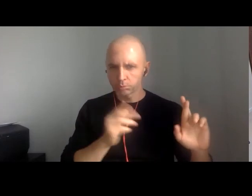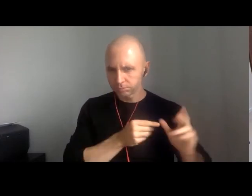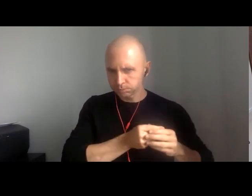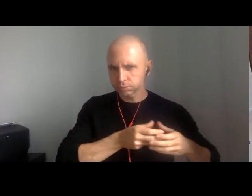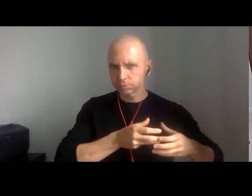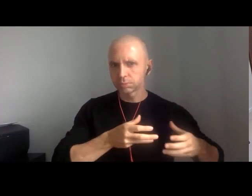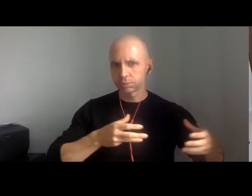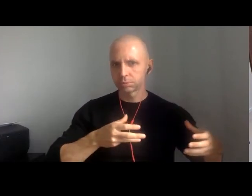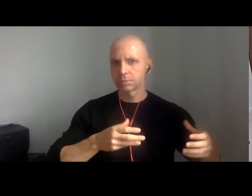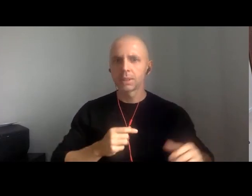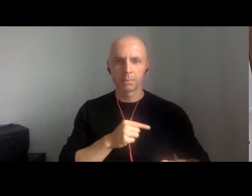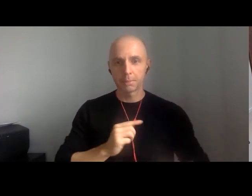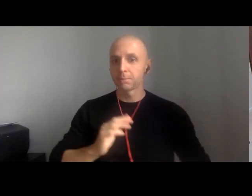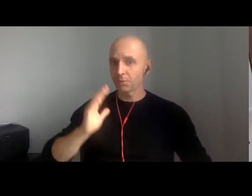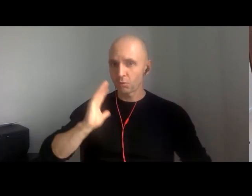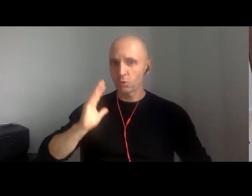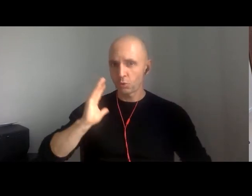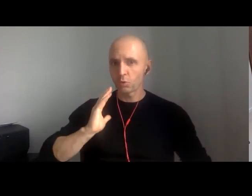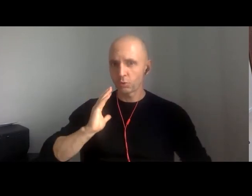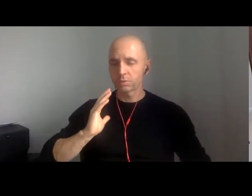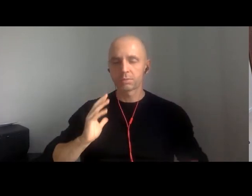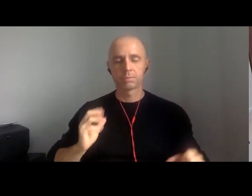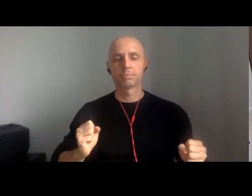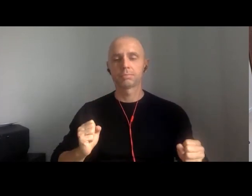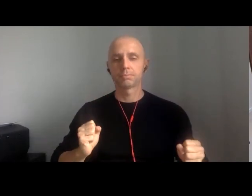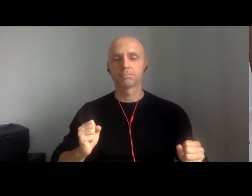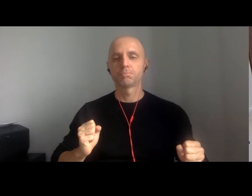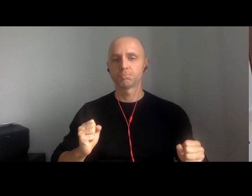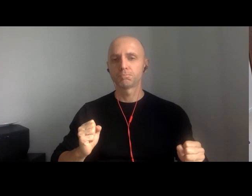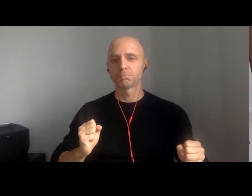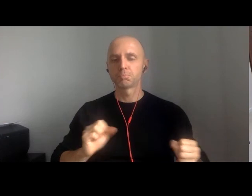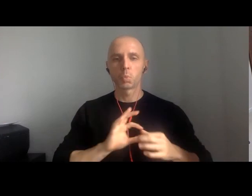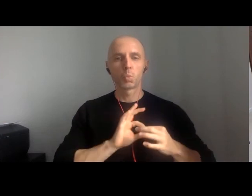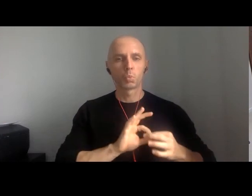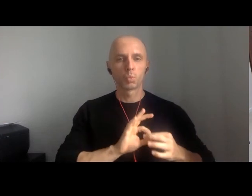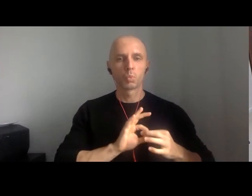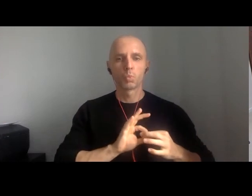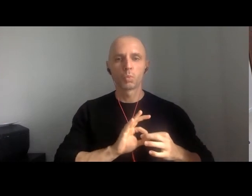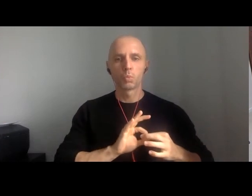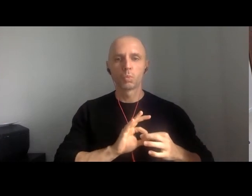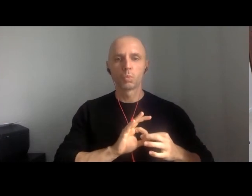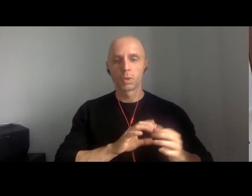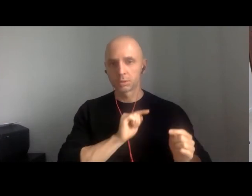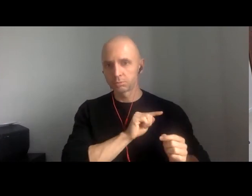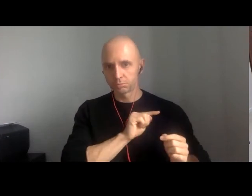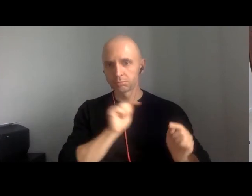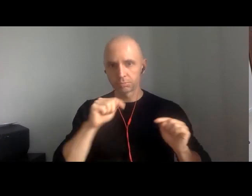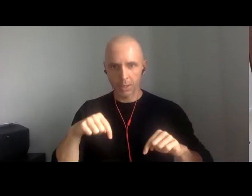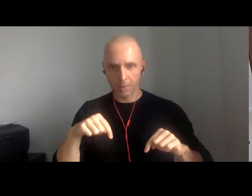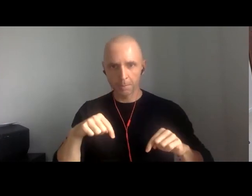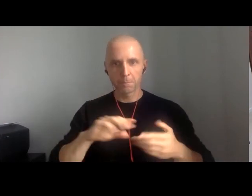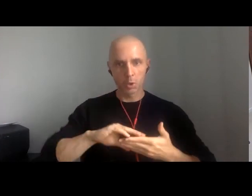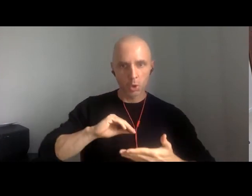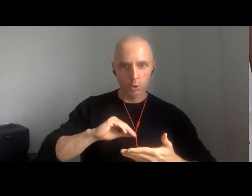Over previous years, we've always had really good relationship with the students coming to volunteer, learning, having